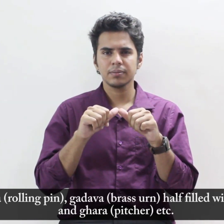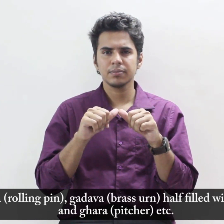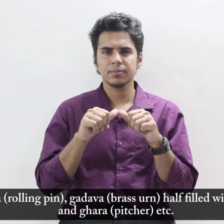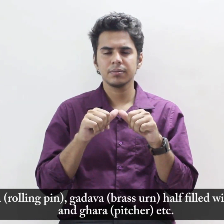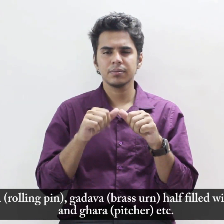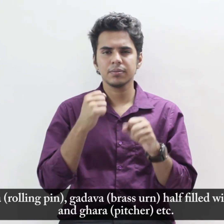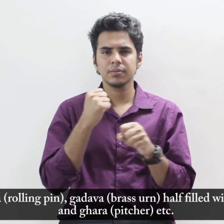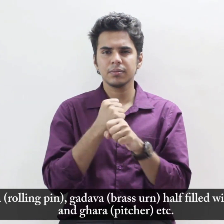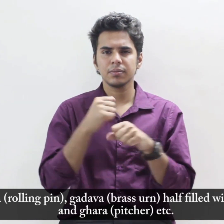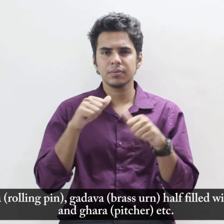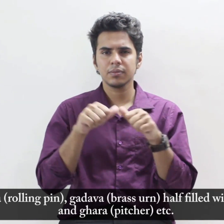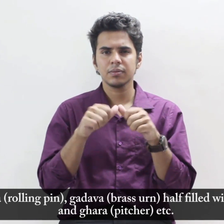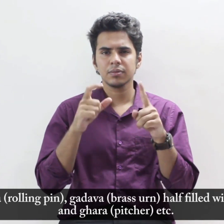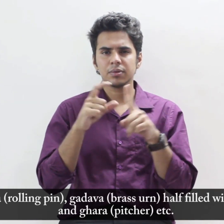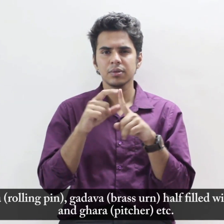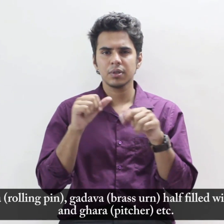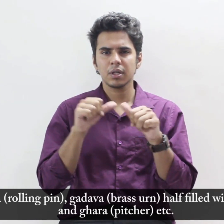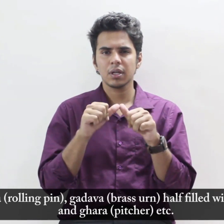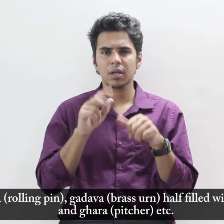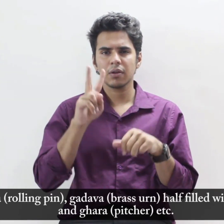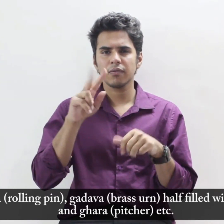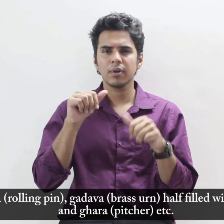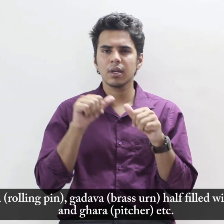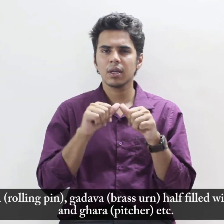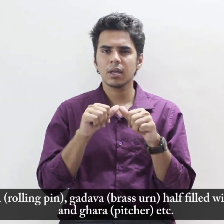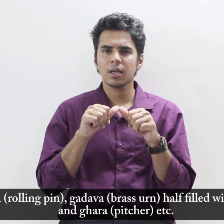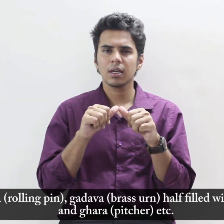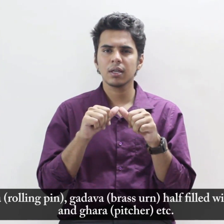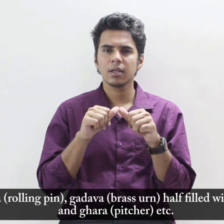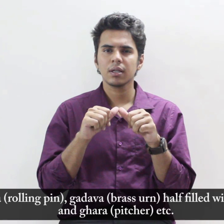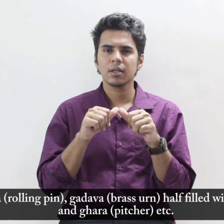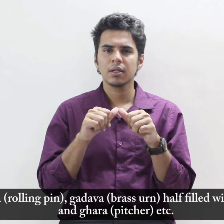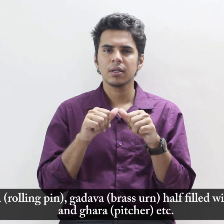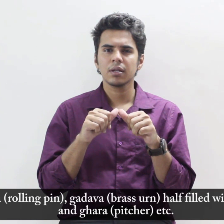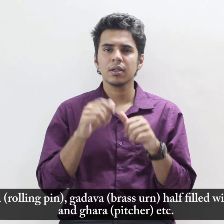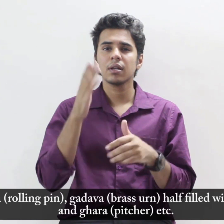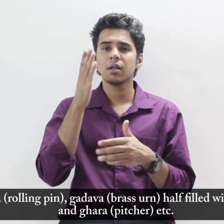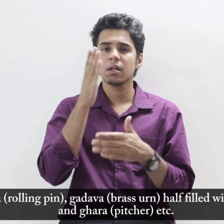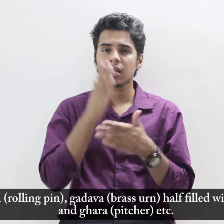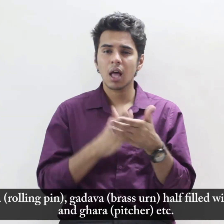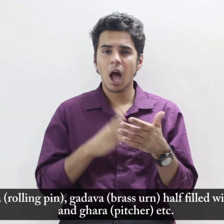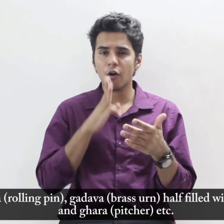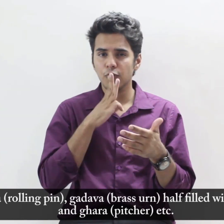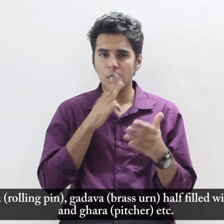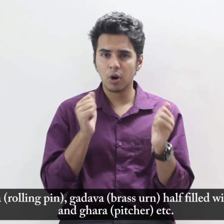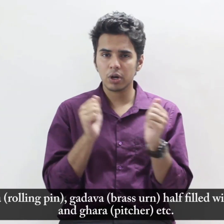gadawa brass urn, half filled with water, and ghada pitcher, etc.